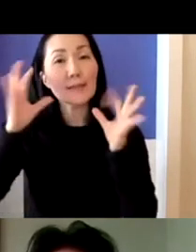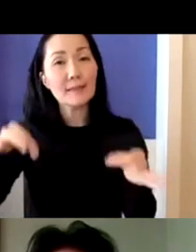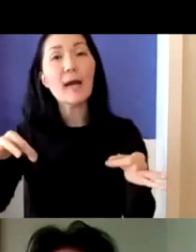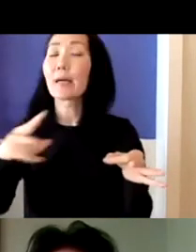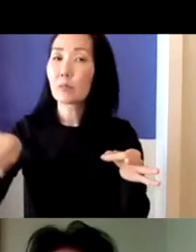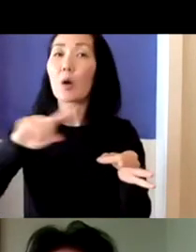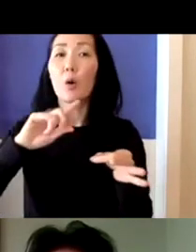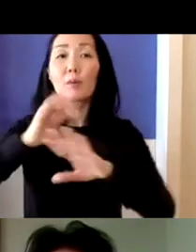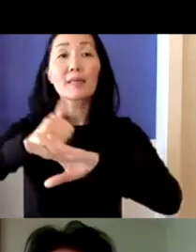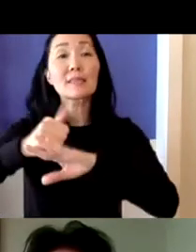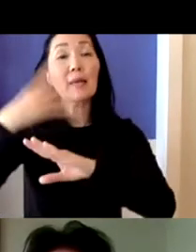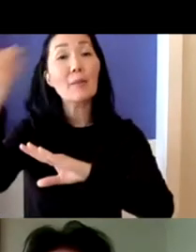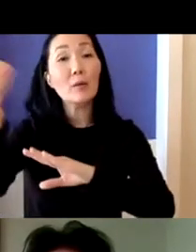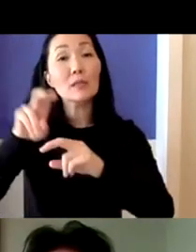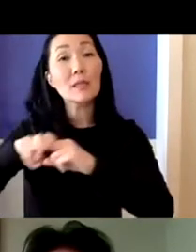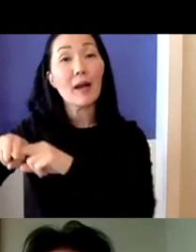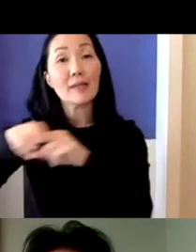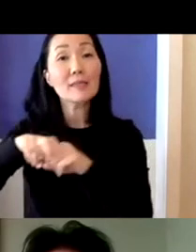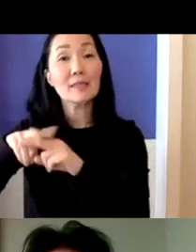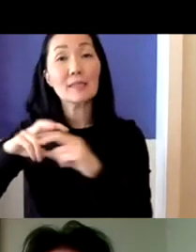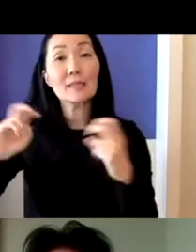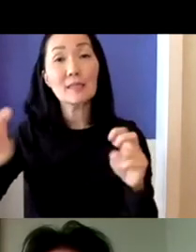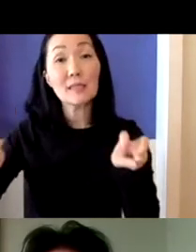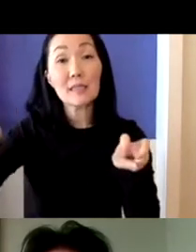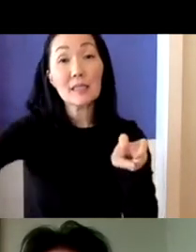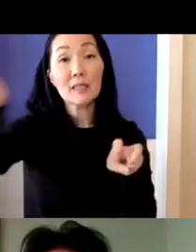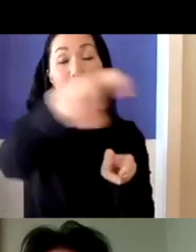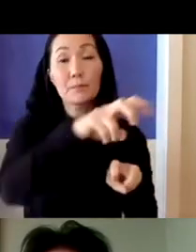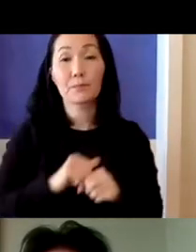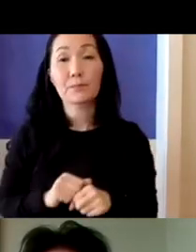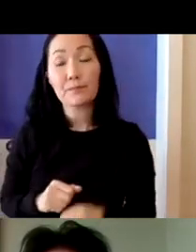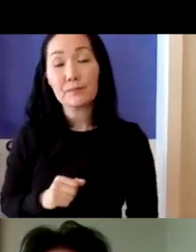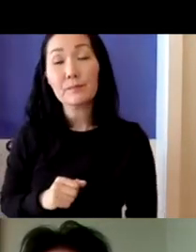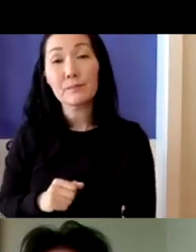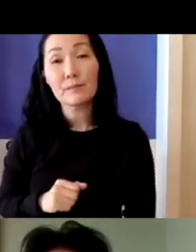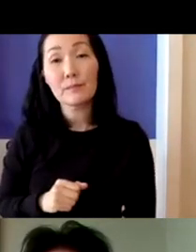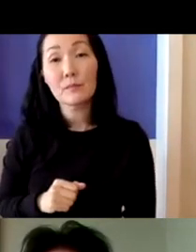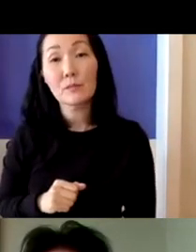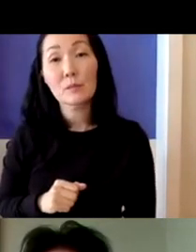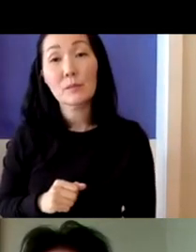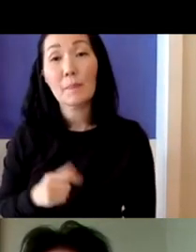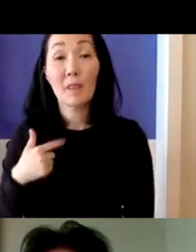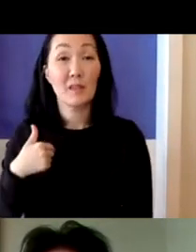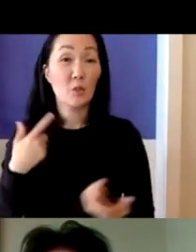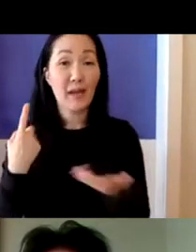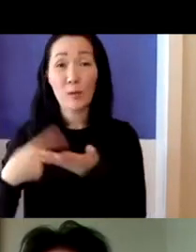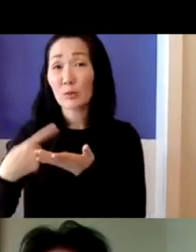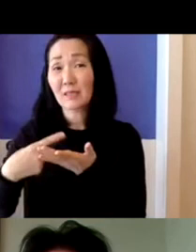as Gil Kelly knows about, you know, we're trying to, you know, we're talking about building a covered